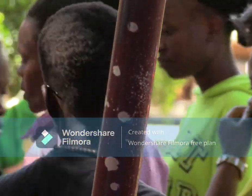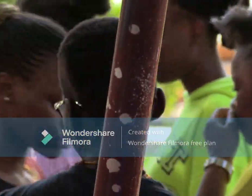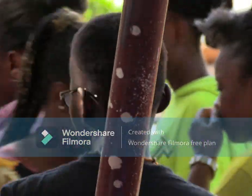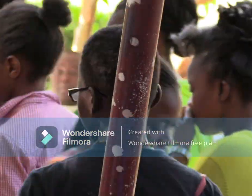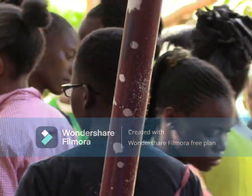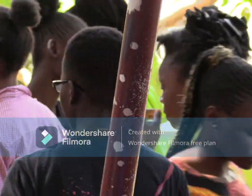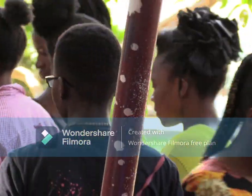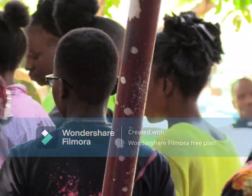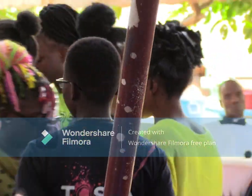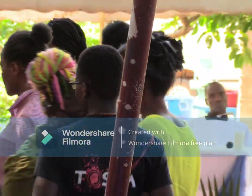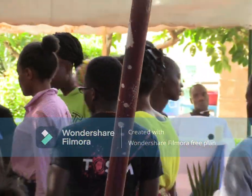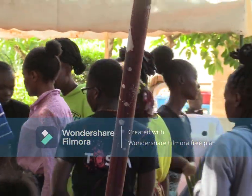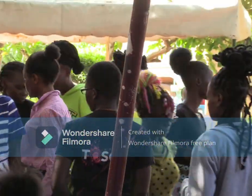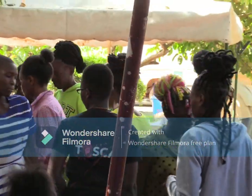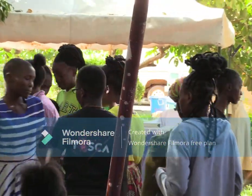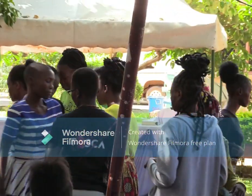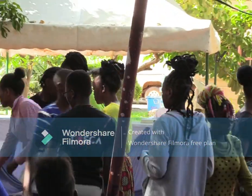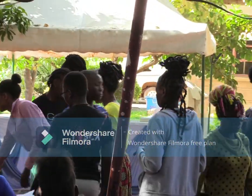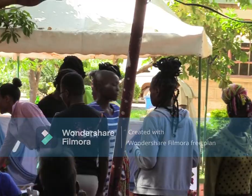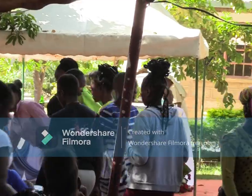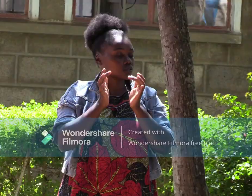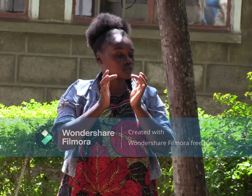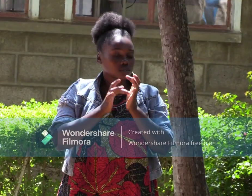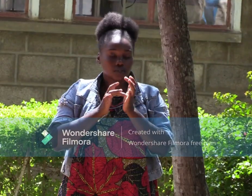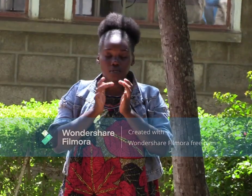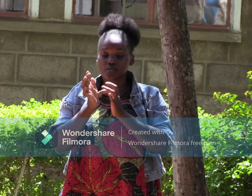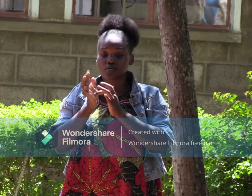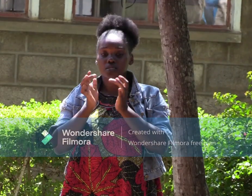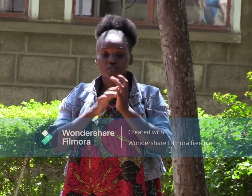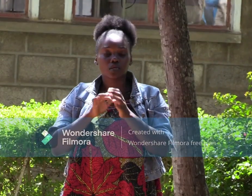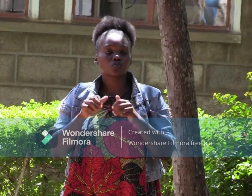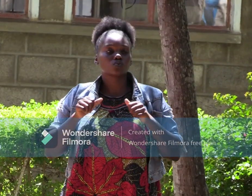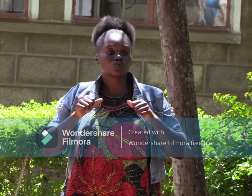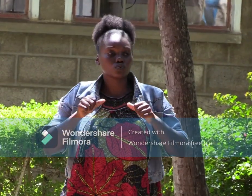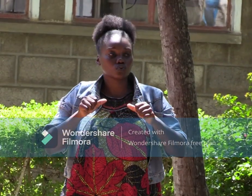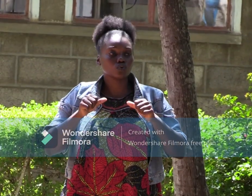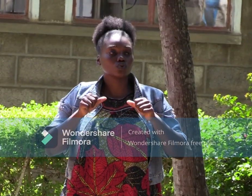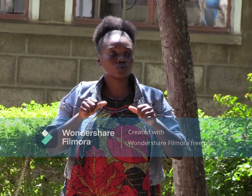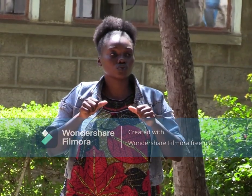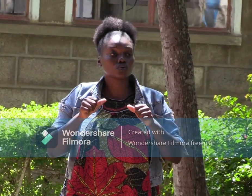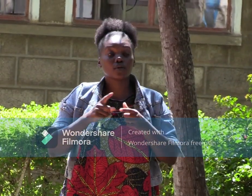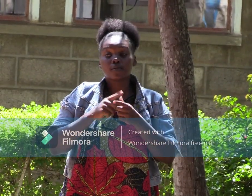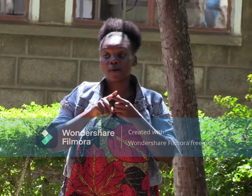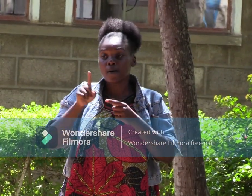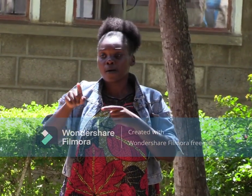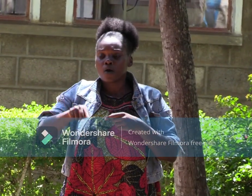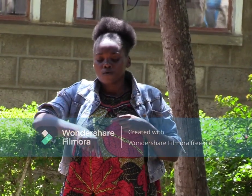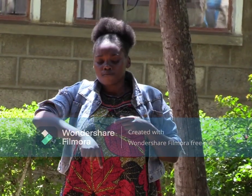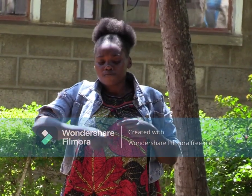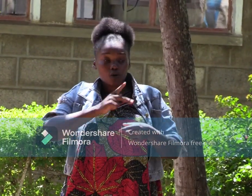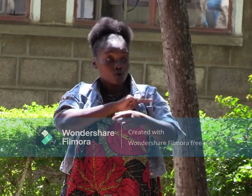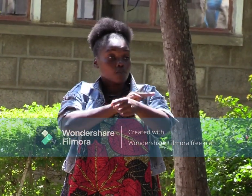curriculum. Now, we have to understand that communication skills or communication goes hand in hand with